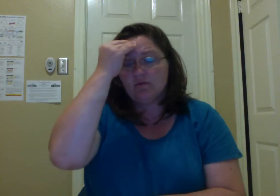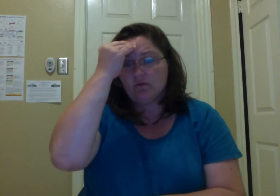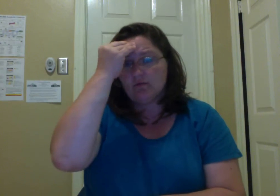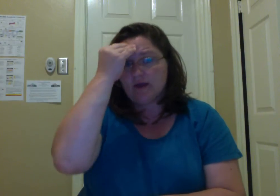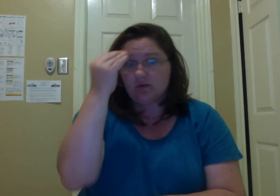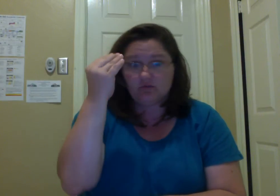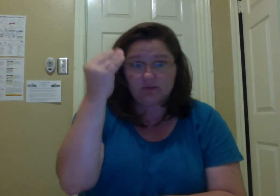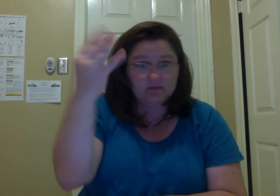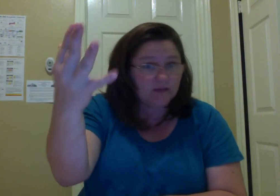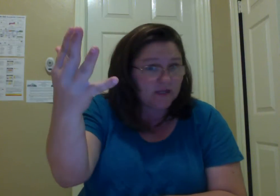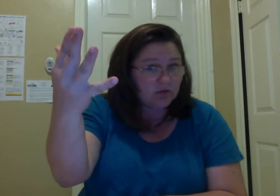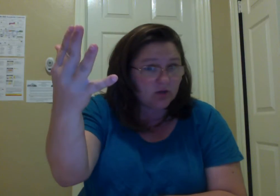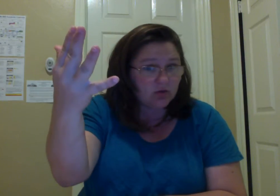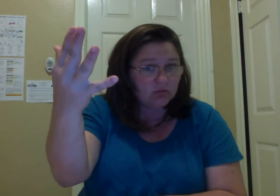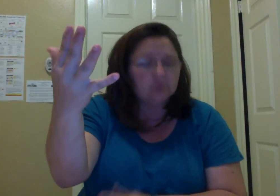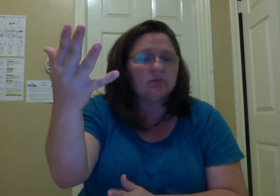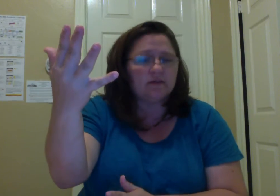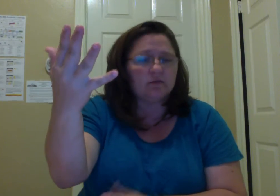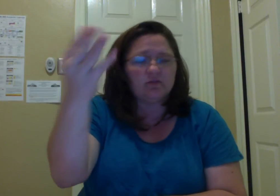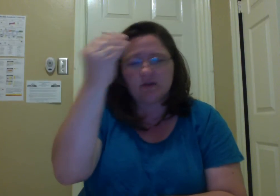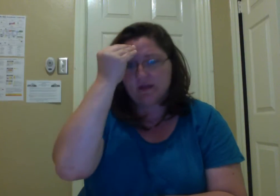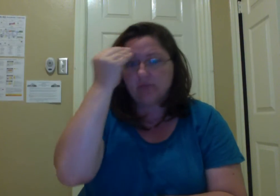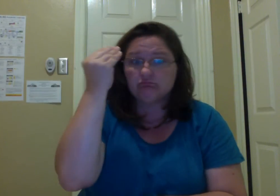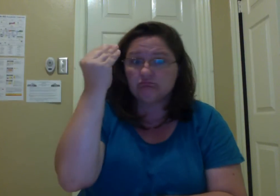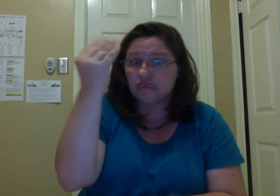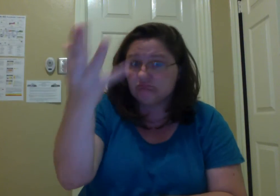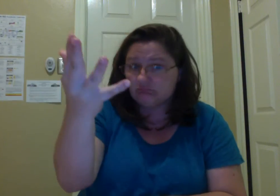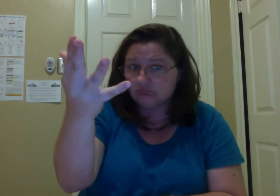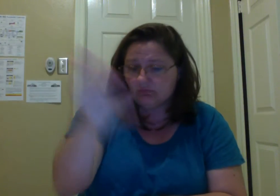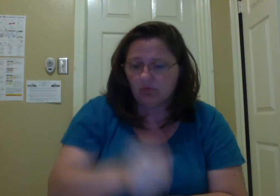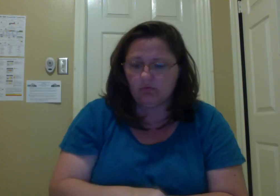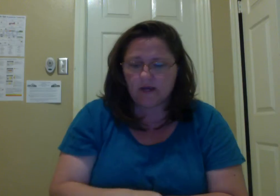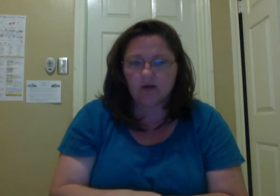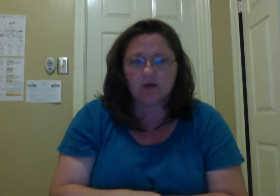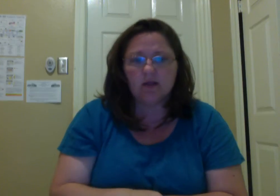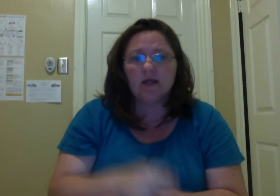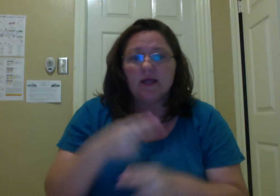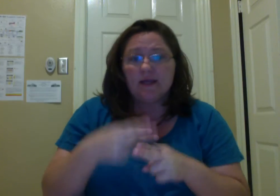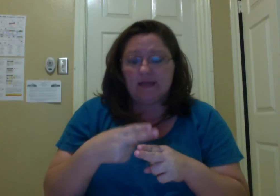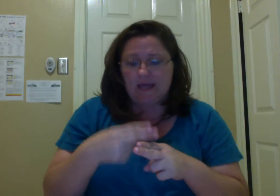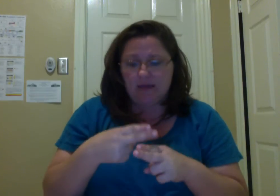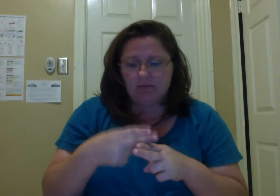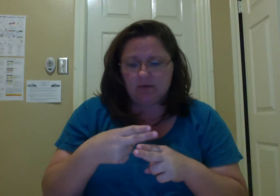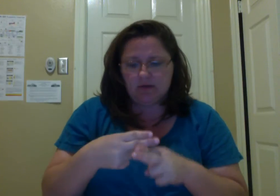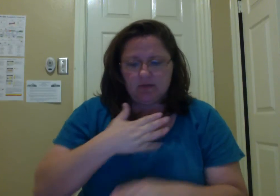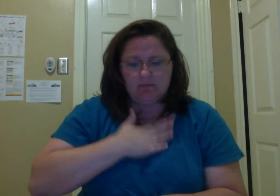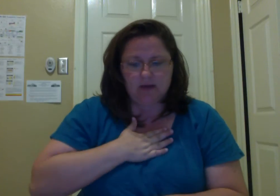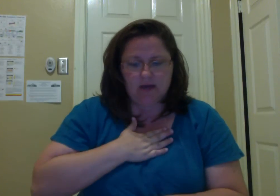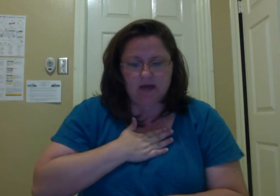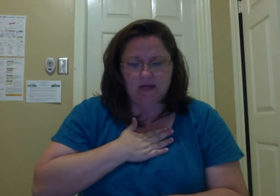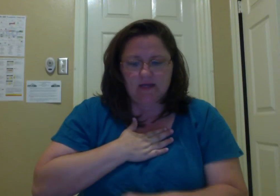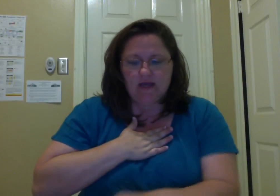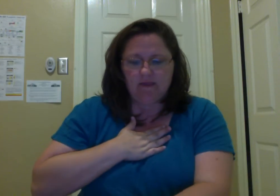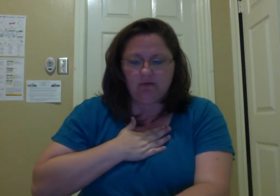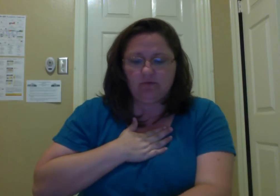the record, just to let you know, because that's what she's trying to say. For the record, name, my, and then you spell